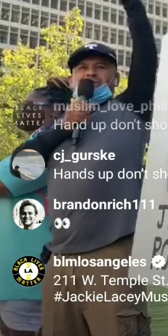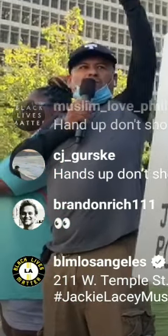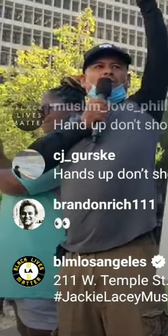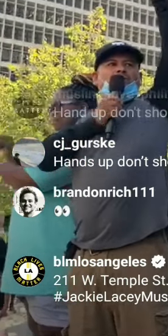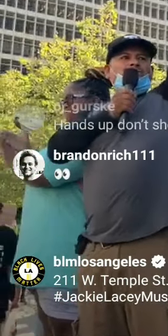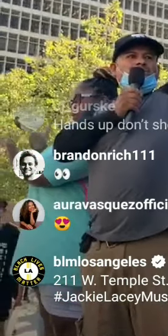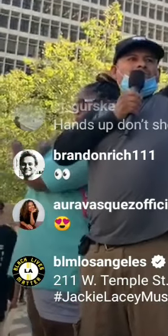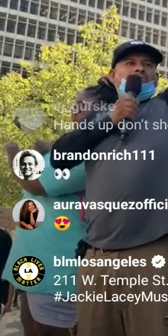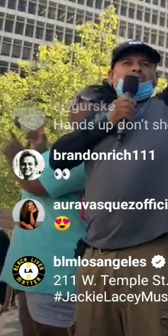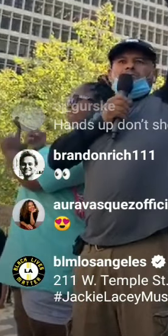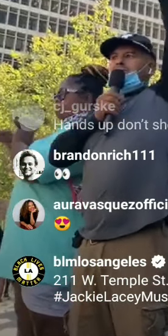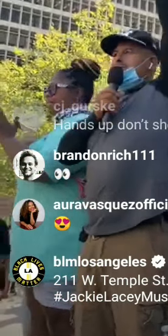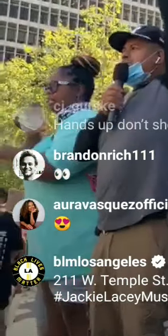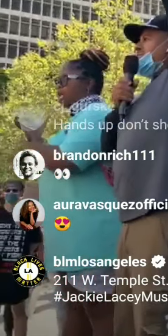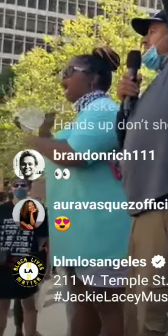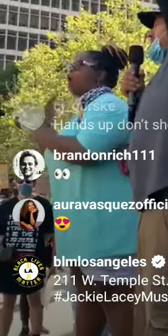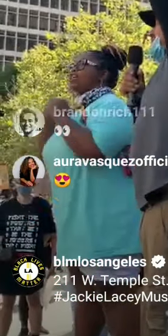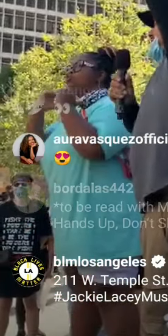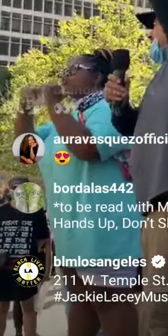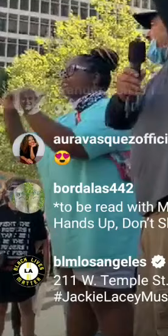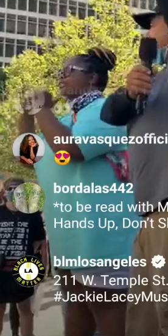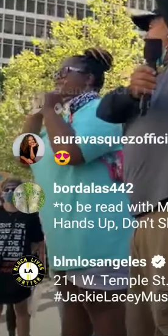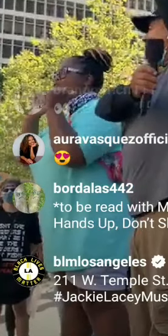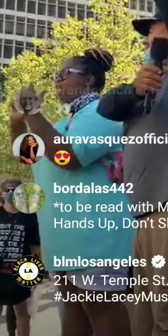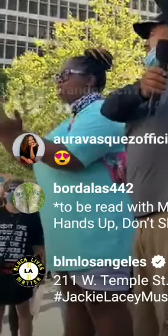I want justice for all.